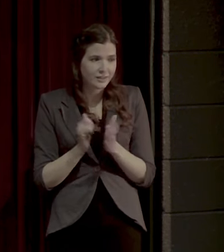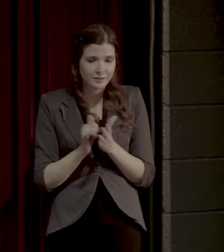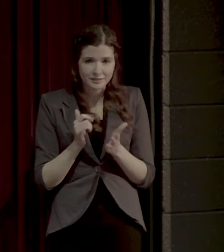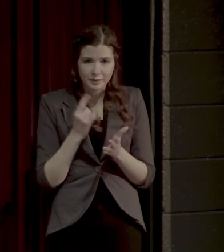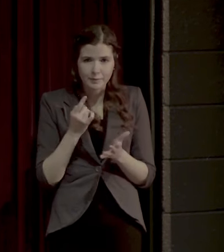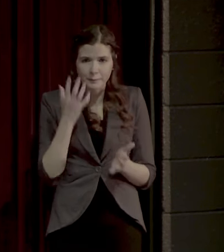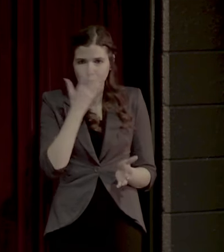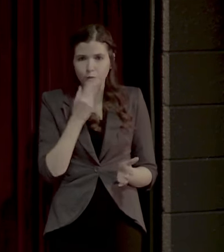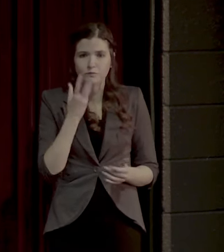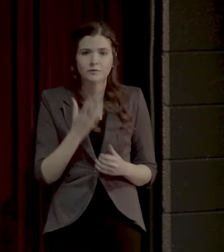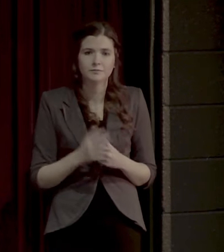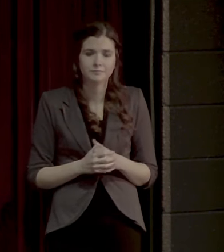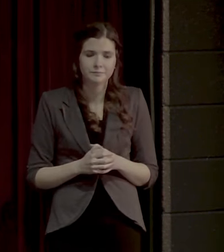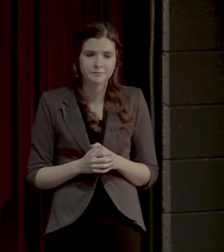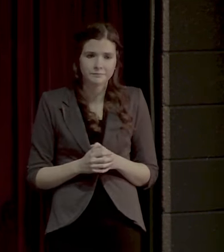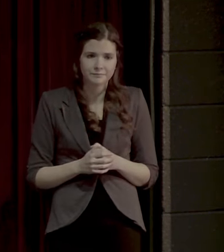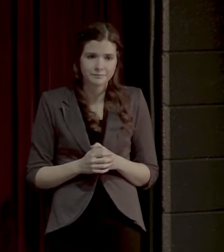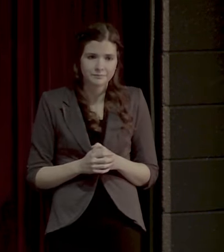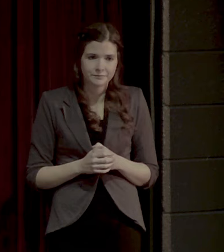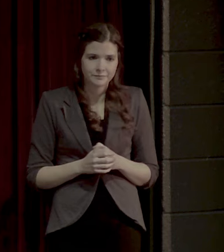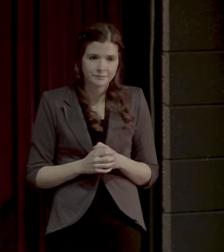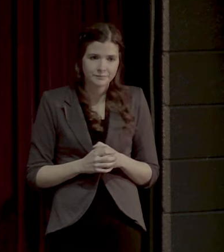diamond.